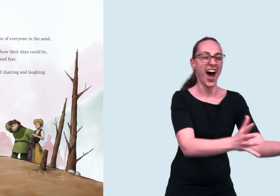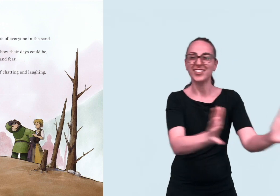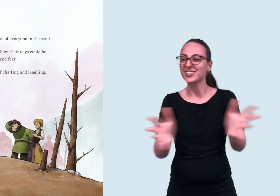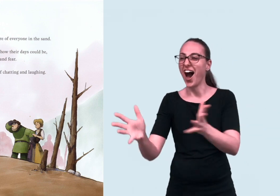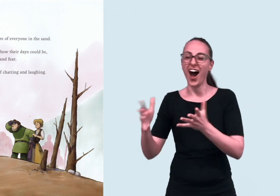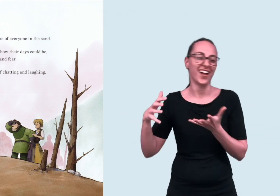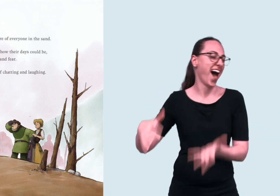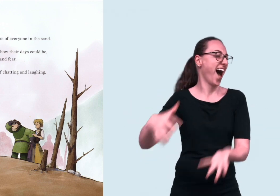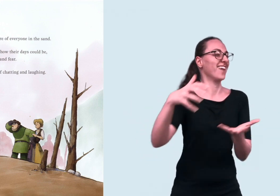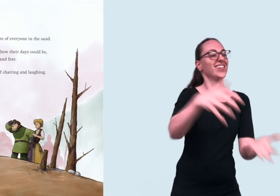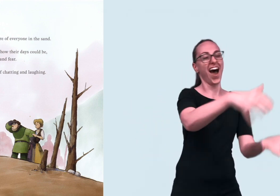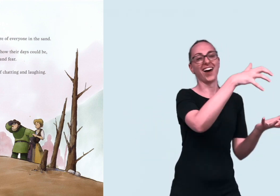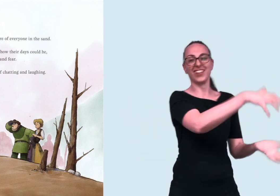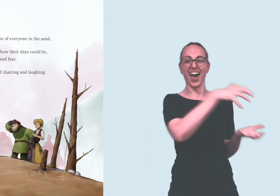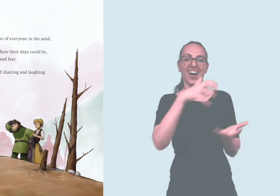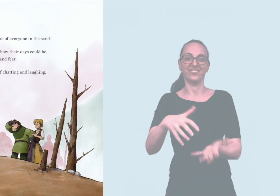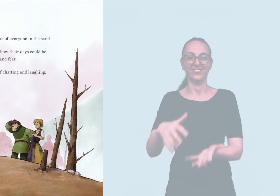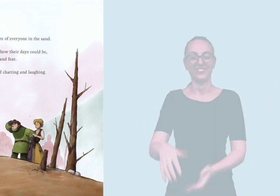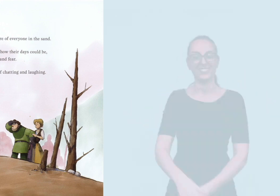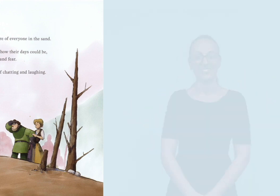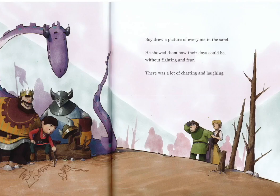of chatting and laughing.